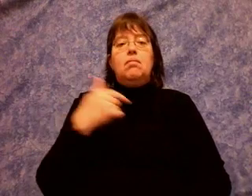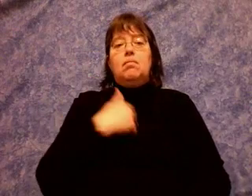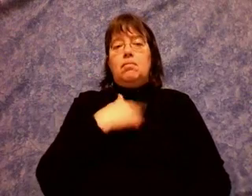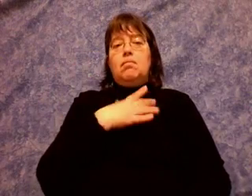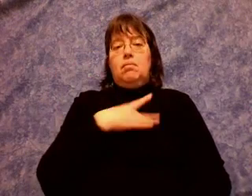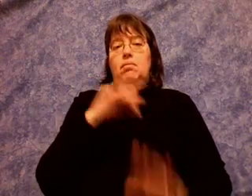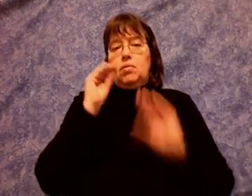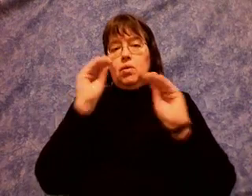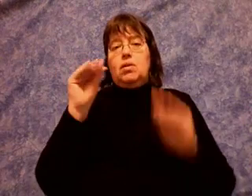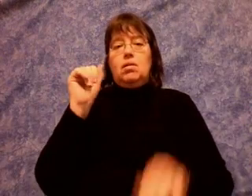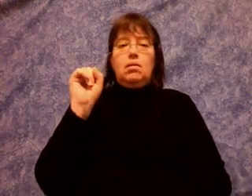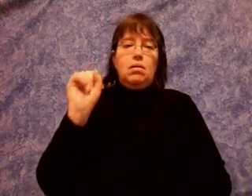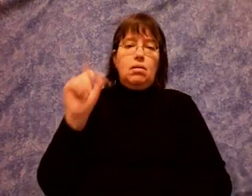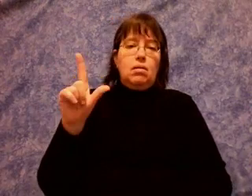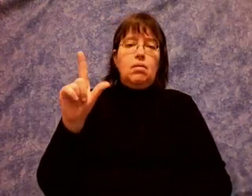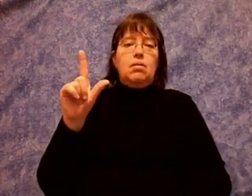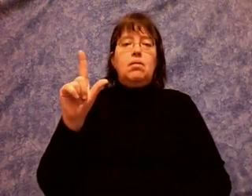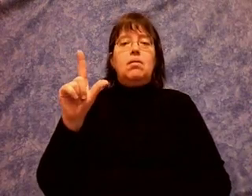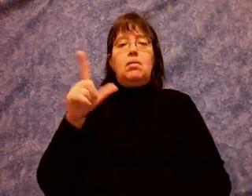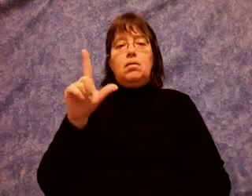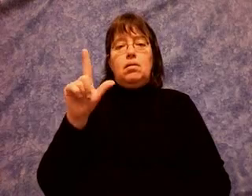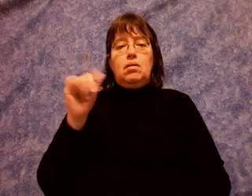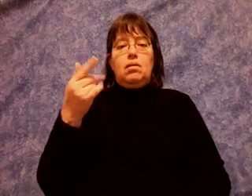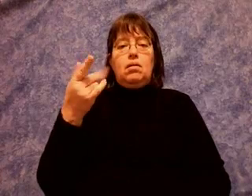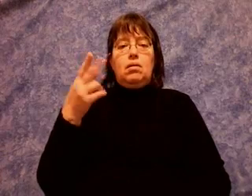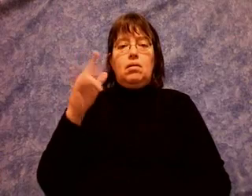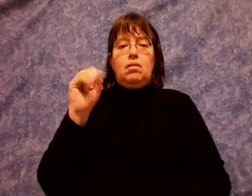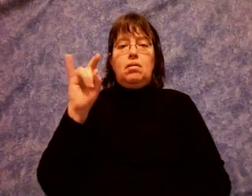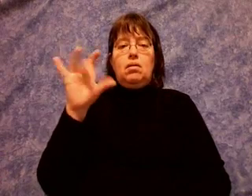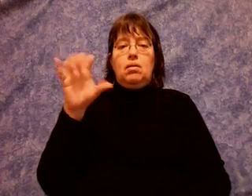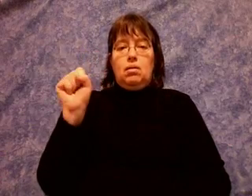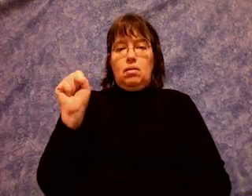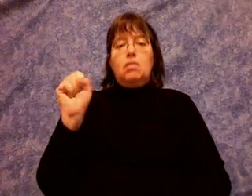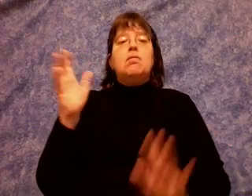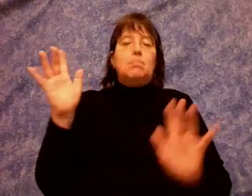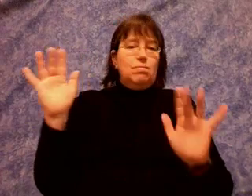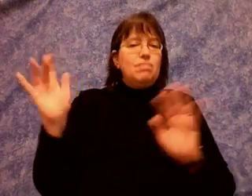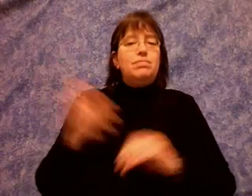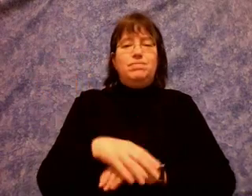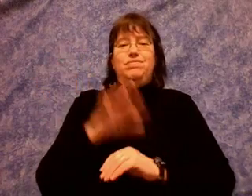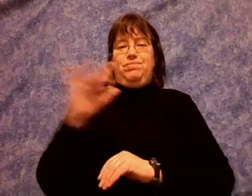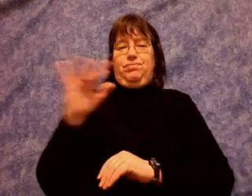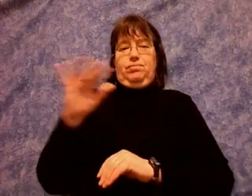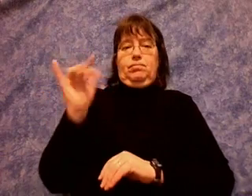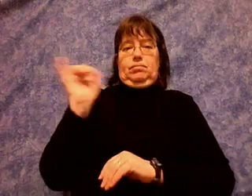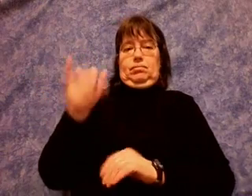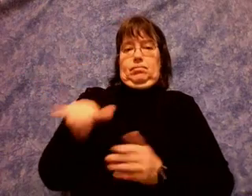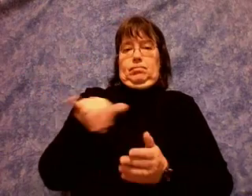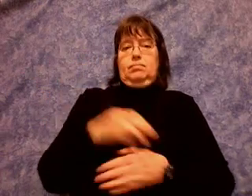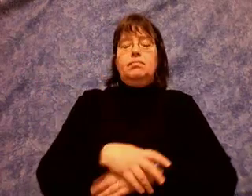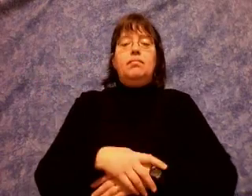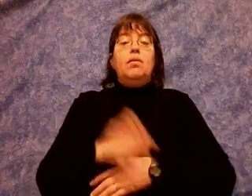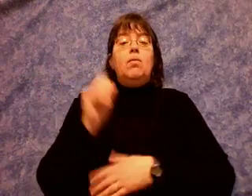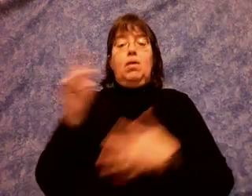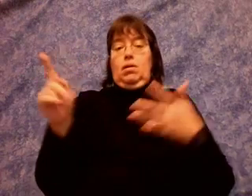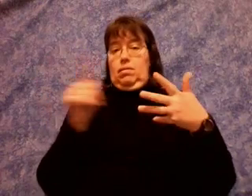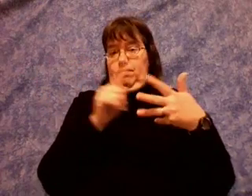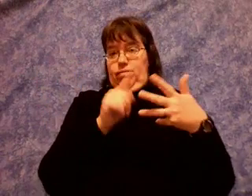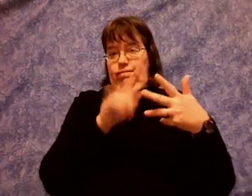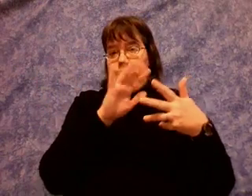Right here, see? I like to teach American Sign Language, linguistics. See, I'm spelling right